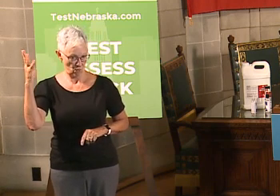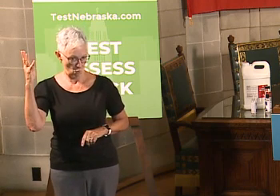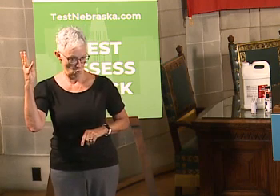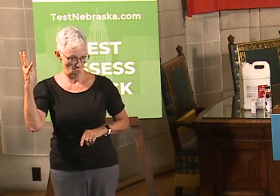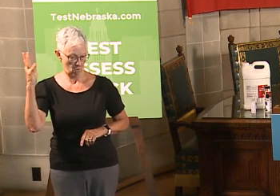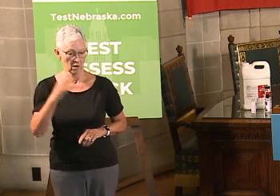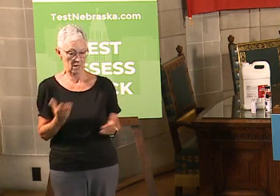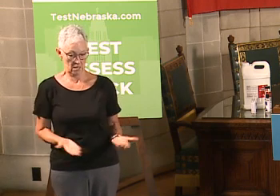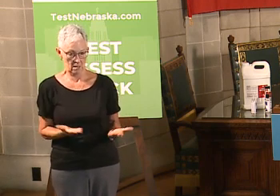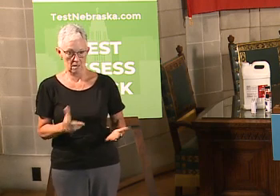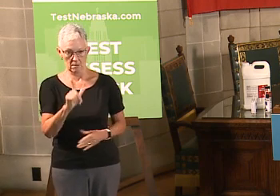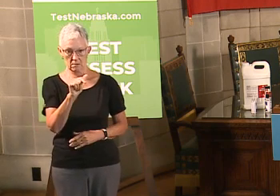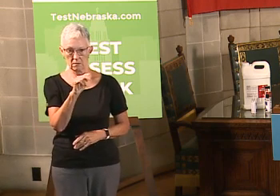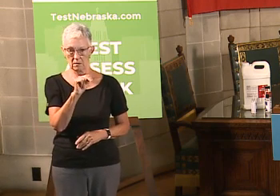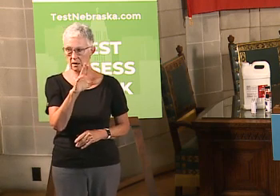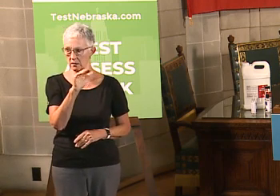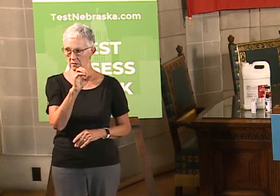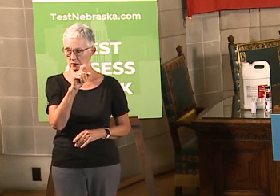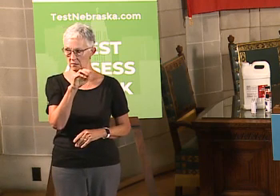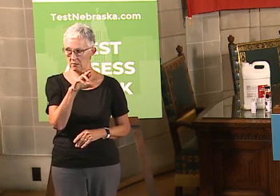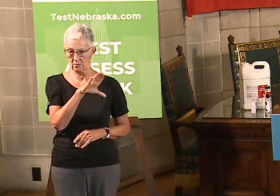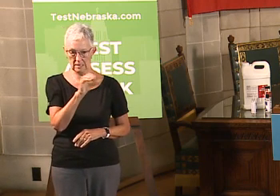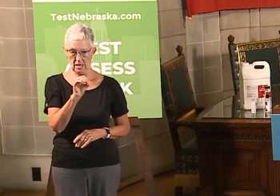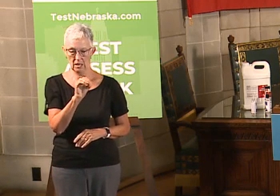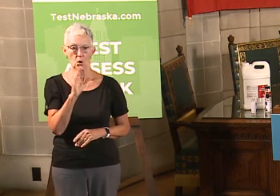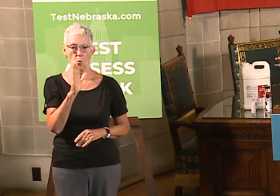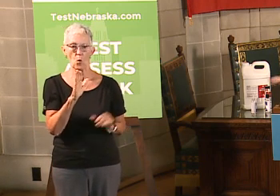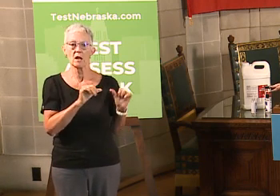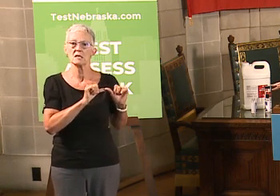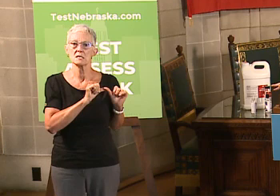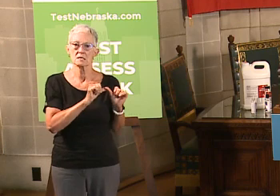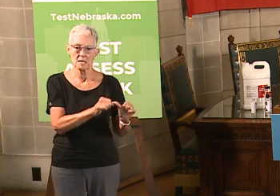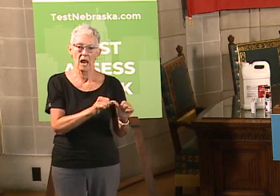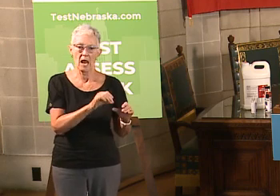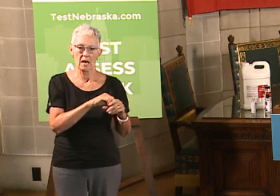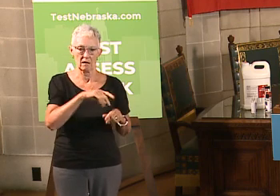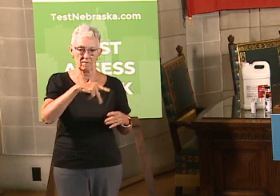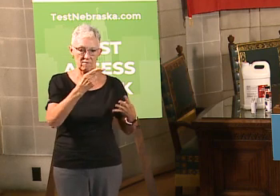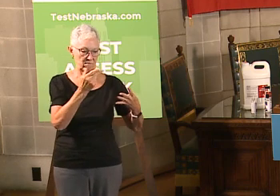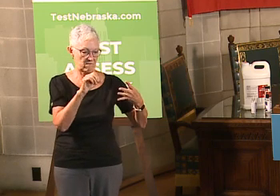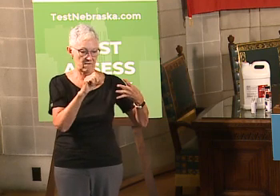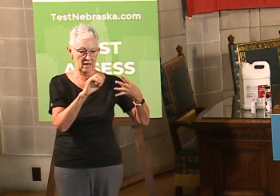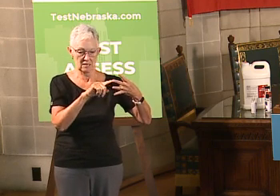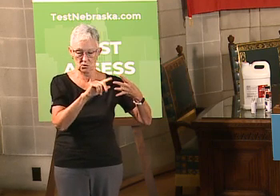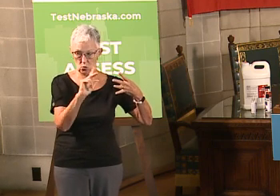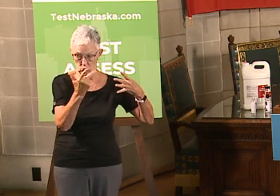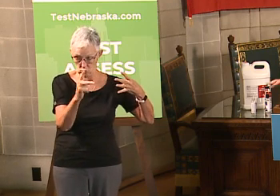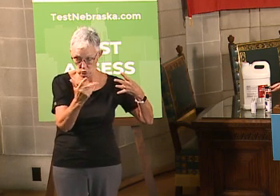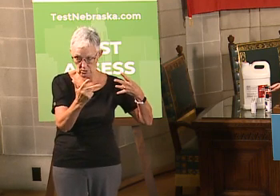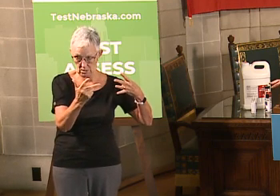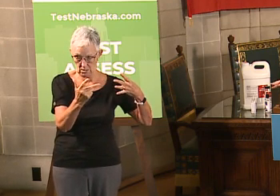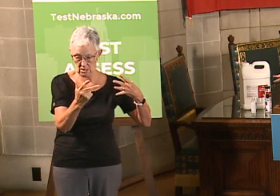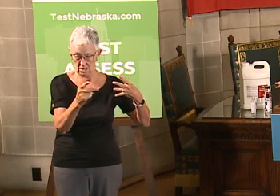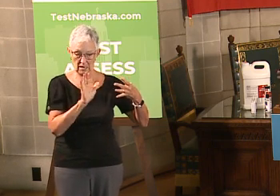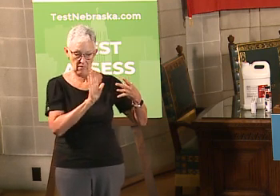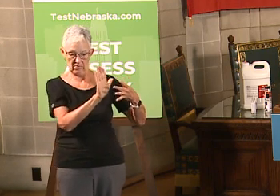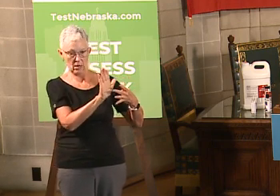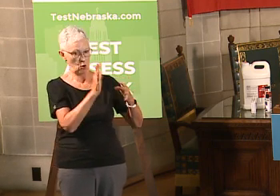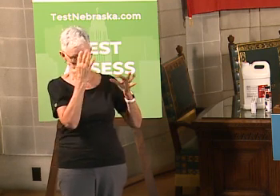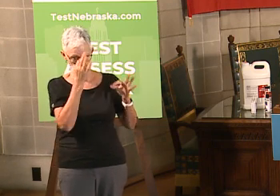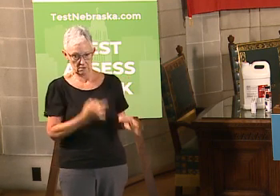phase 3 through September 30th. So that is a Lancaster County decision, not a state decision. Just want to make sure that